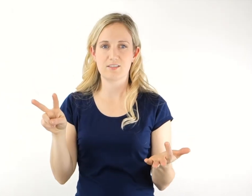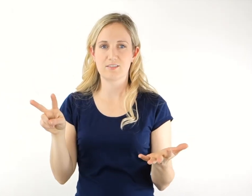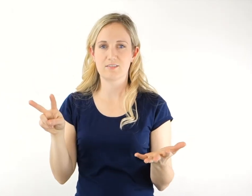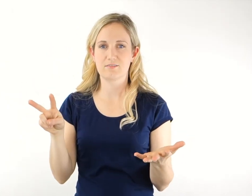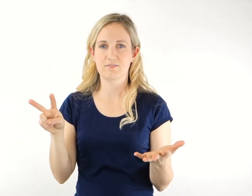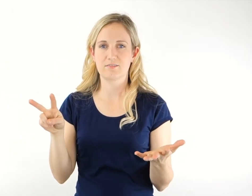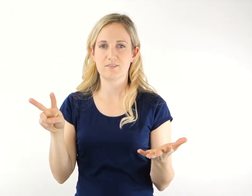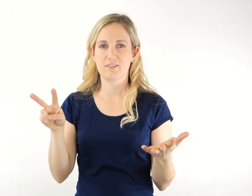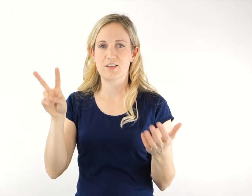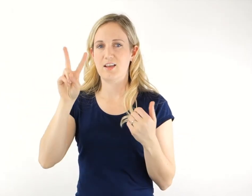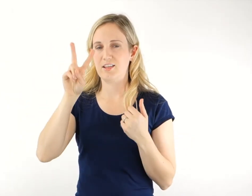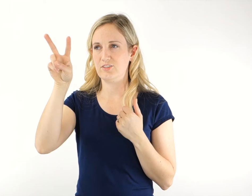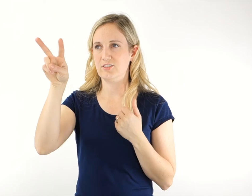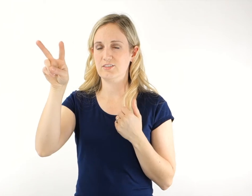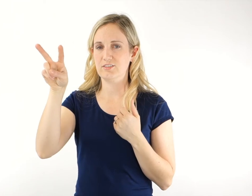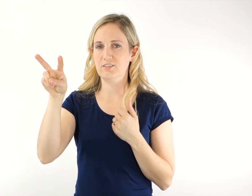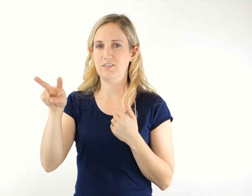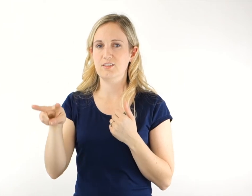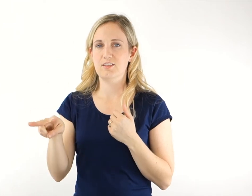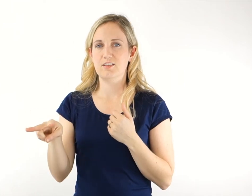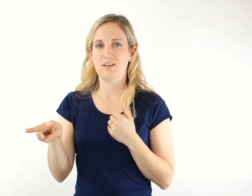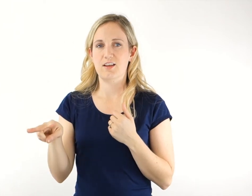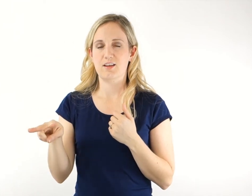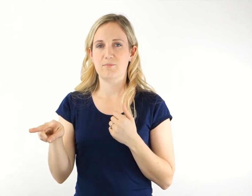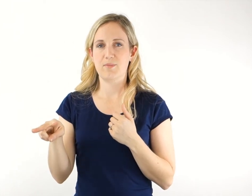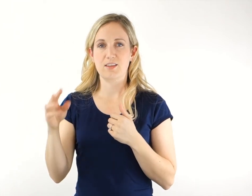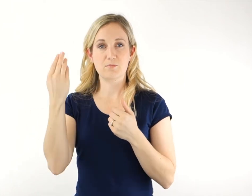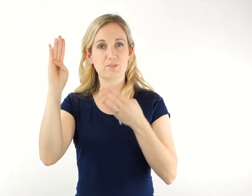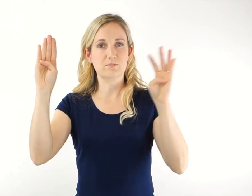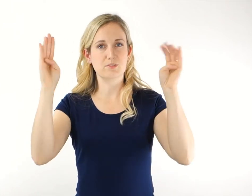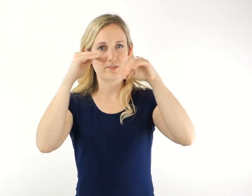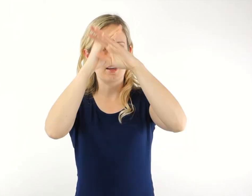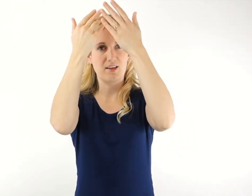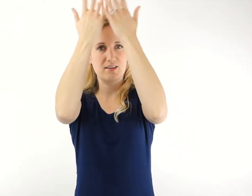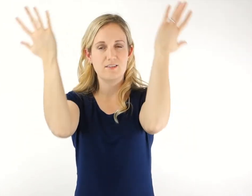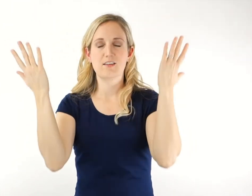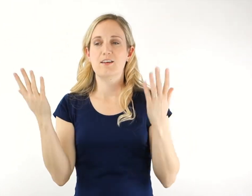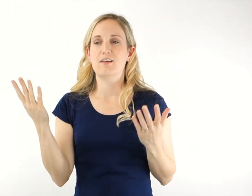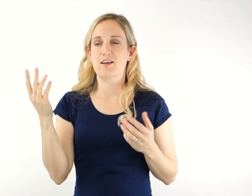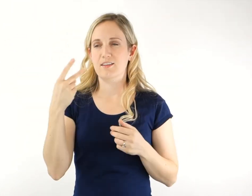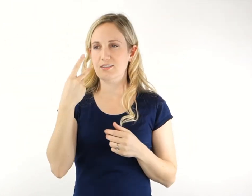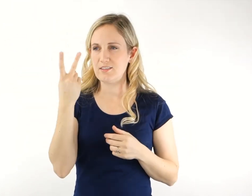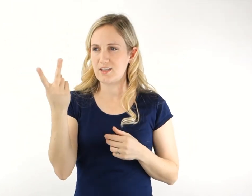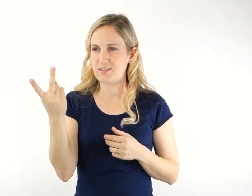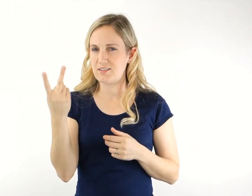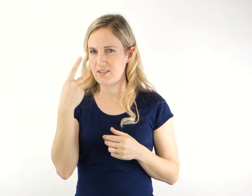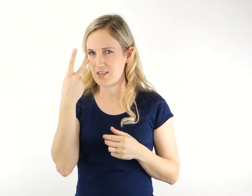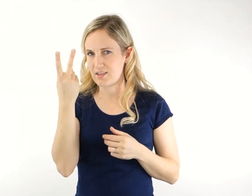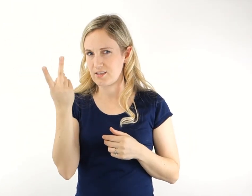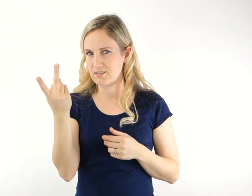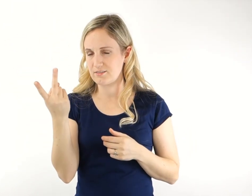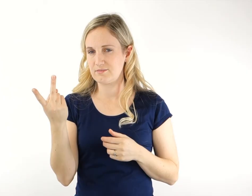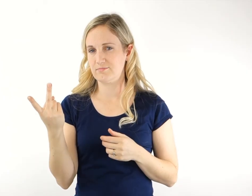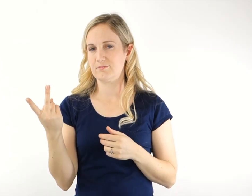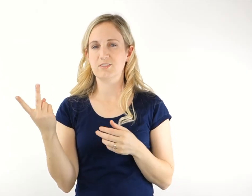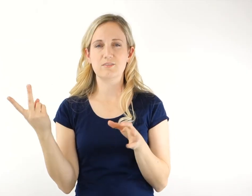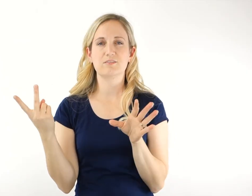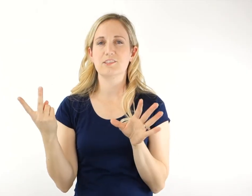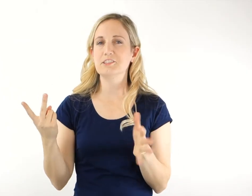right? I look at the blue sky. And this is I see. So they're a